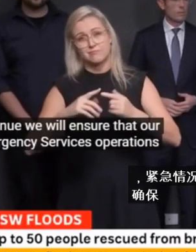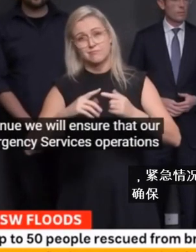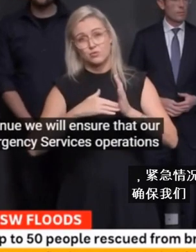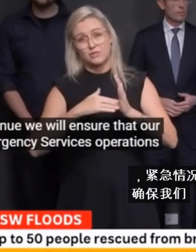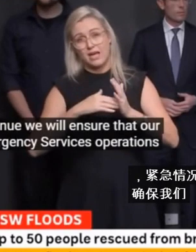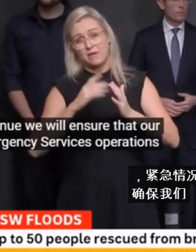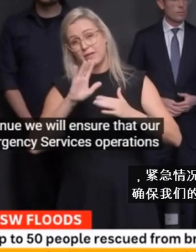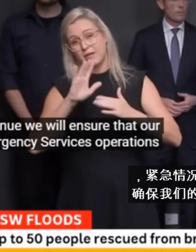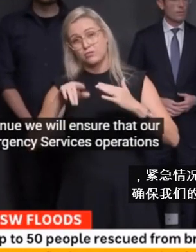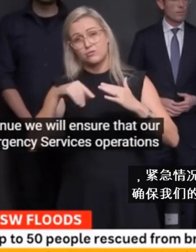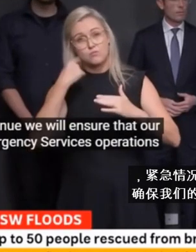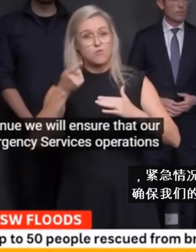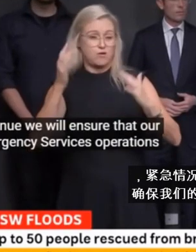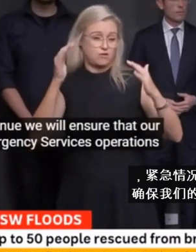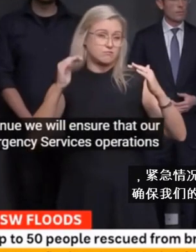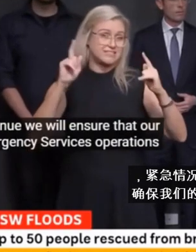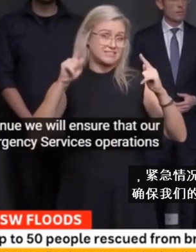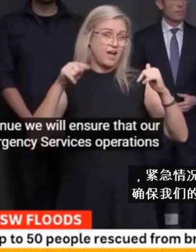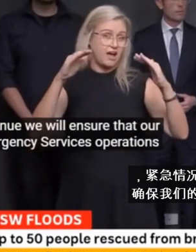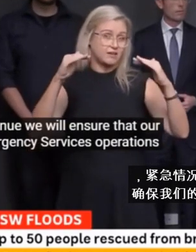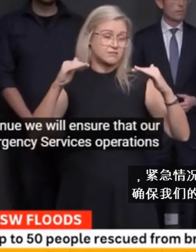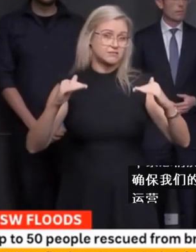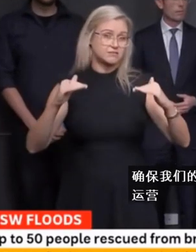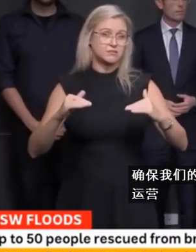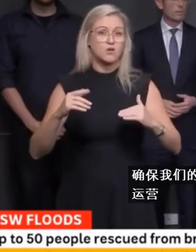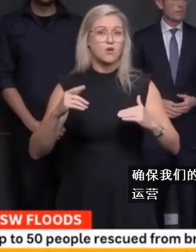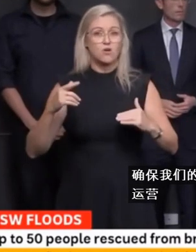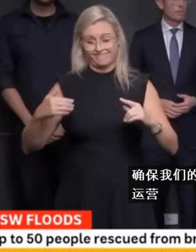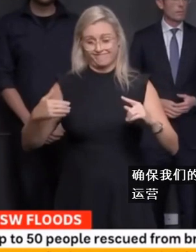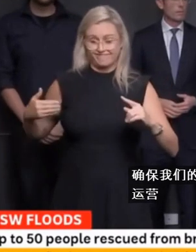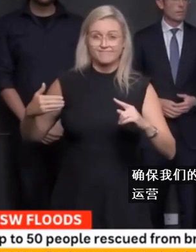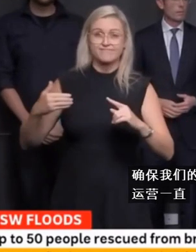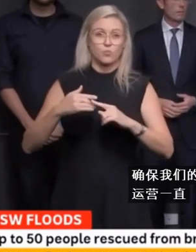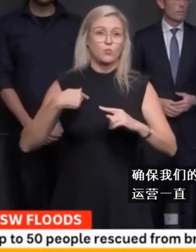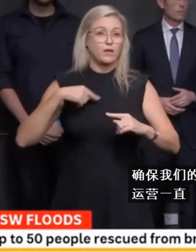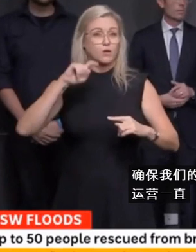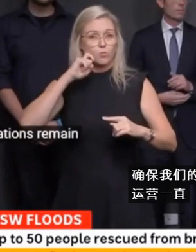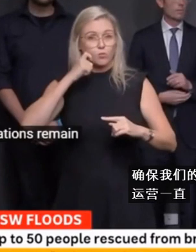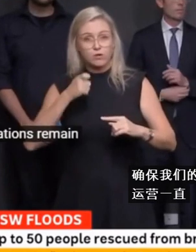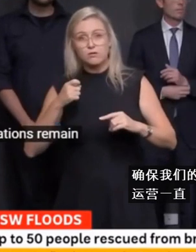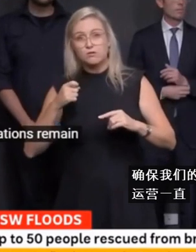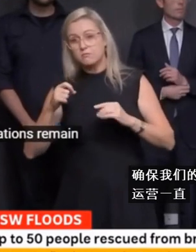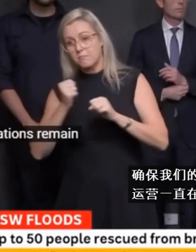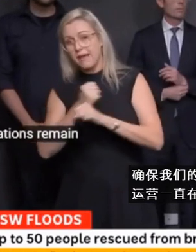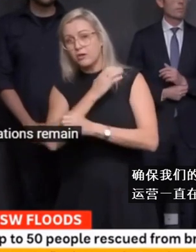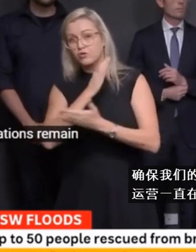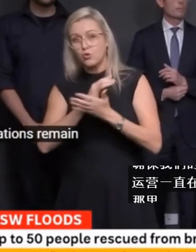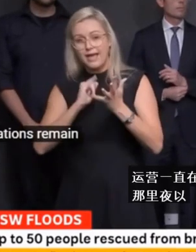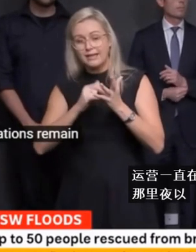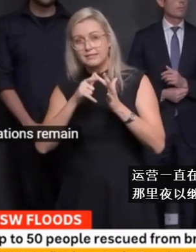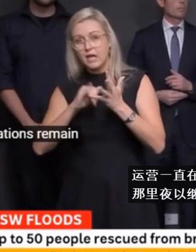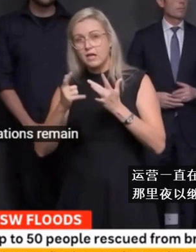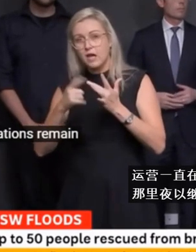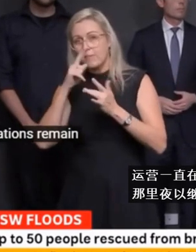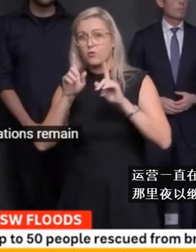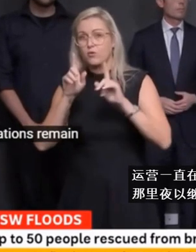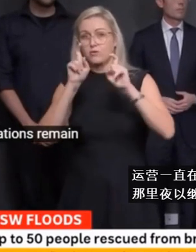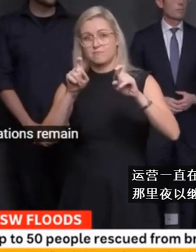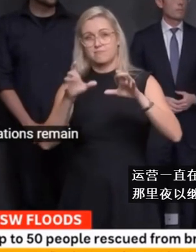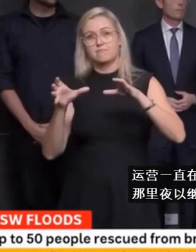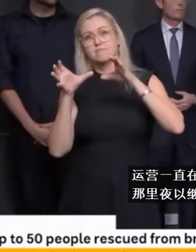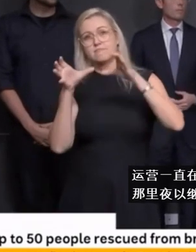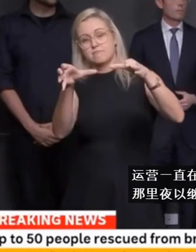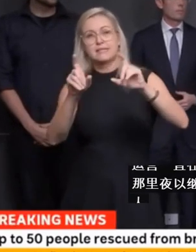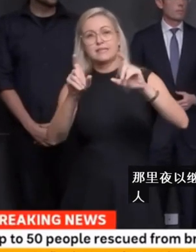will ensure that our emergency services operations remain up there working around the clock